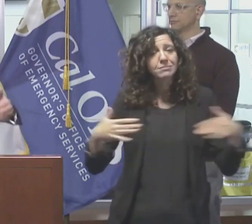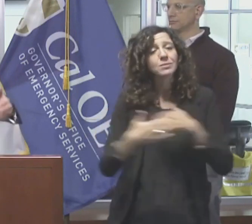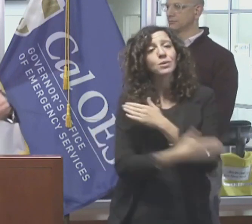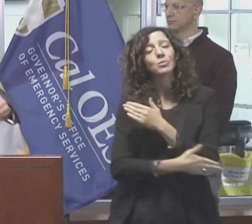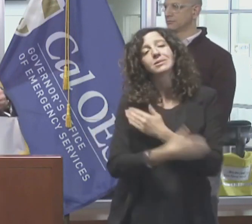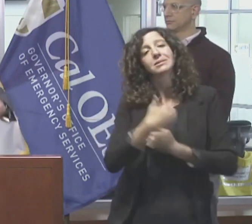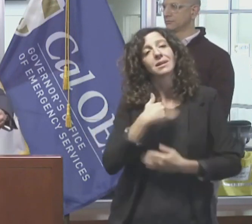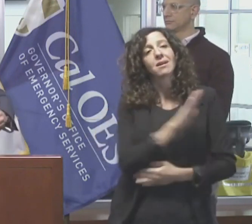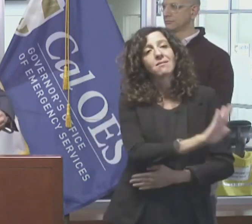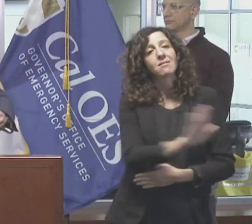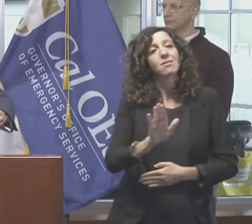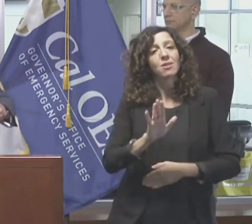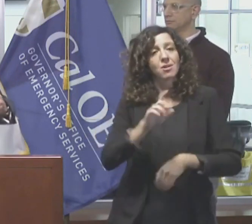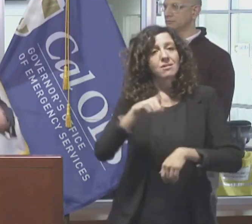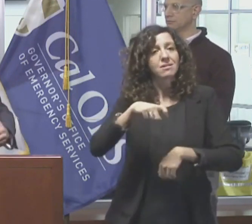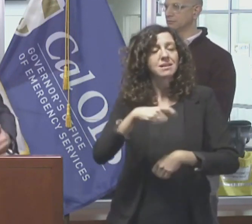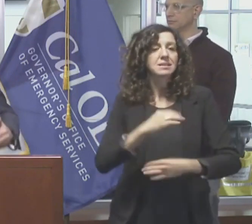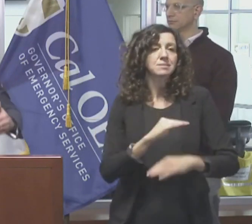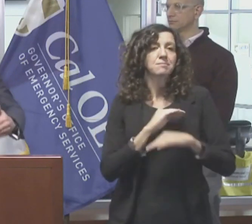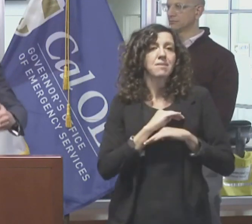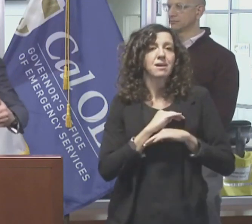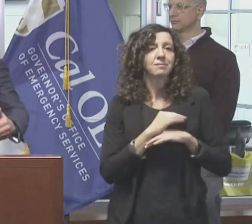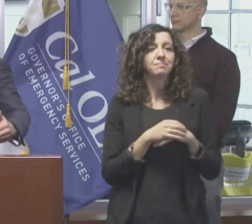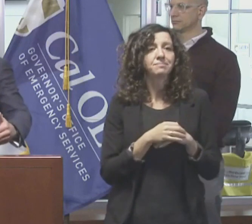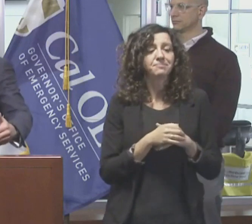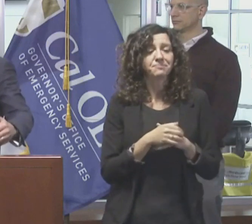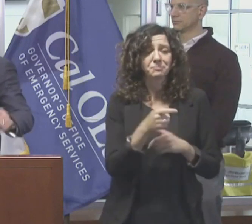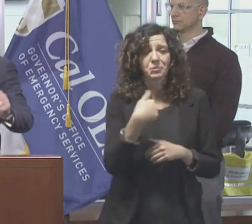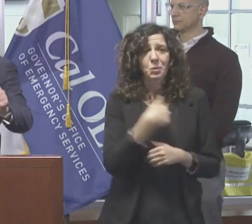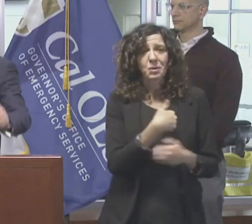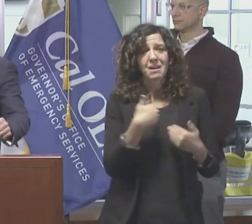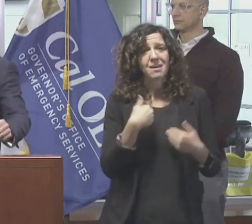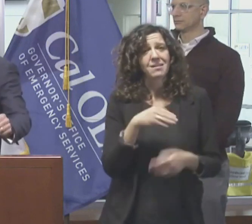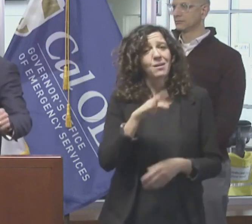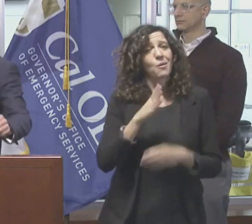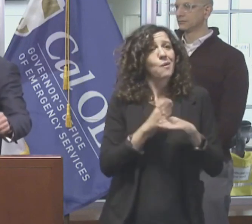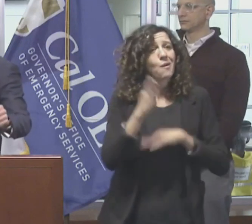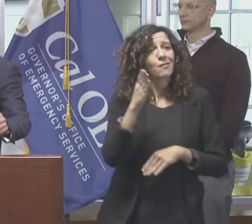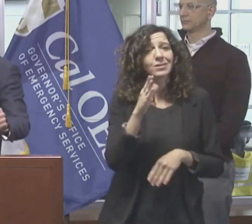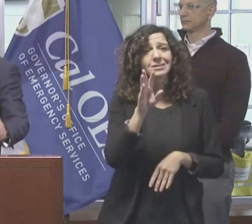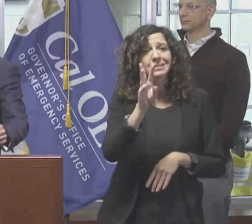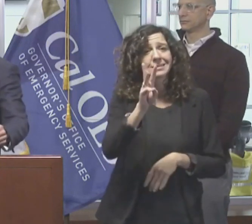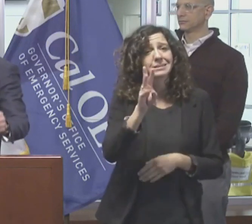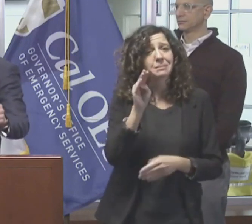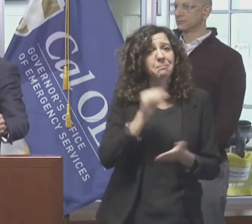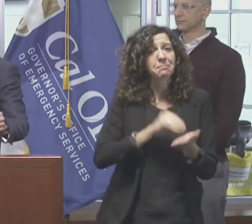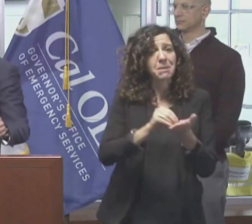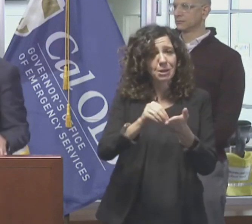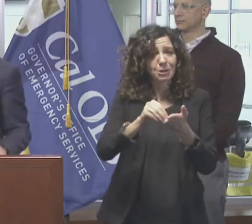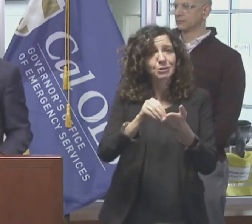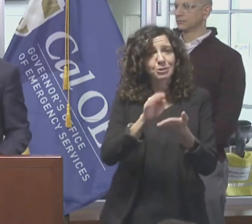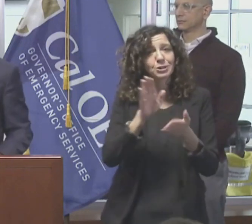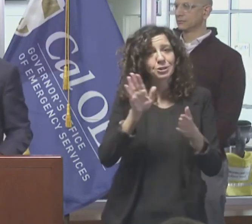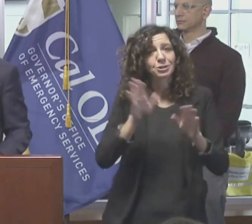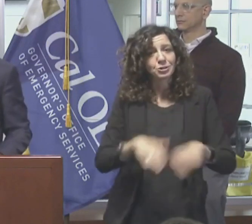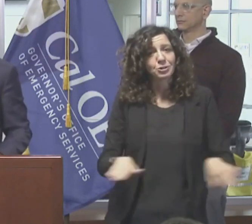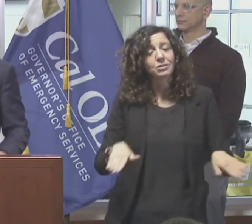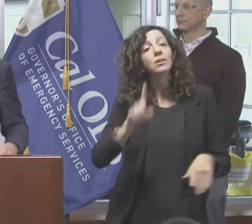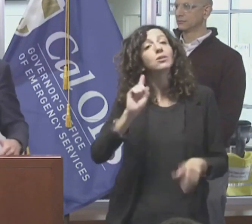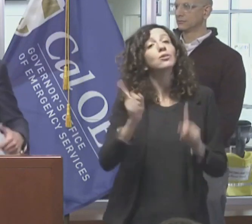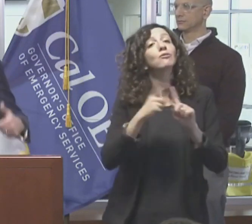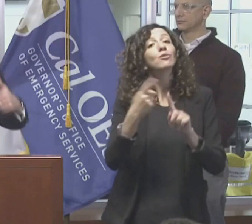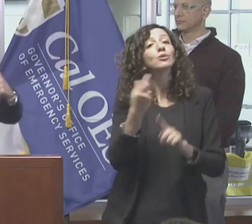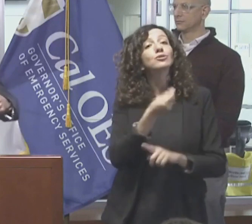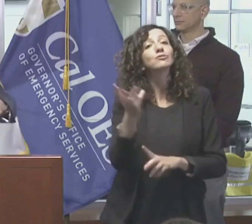Remember, in a nation state with 6+ million children, and I should just note, the first 6 states that announced they were shutting down their education